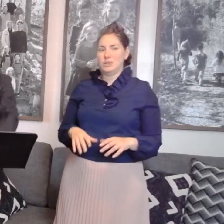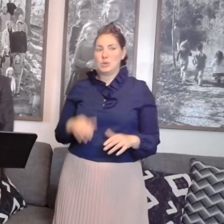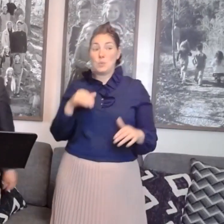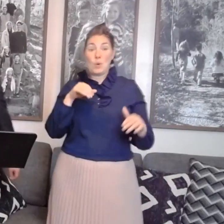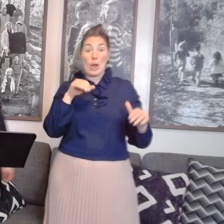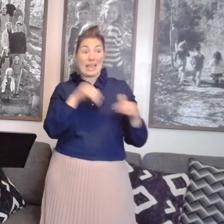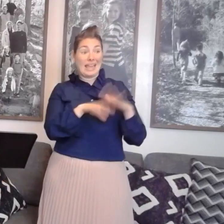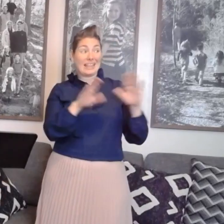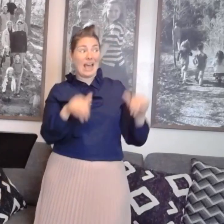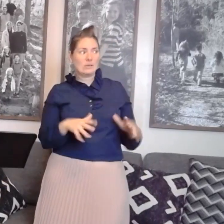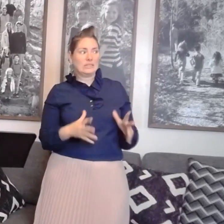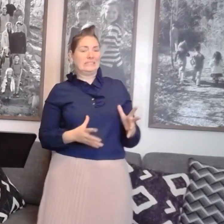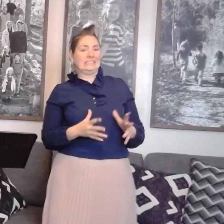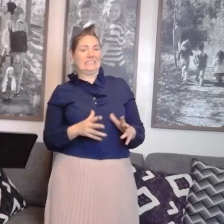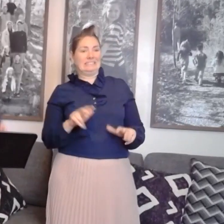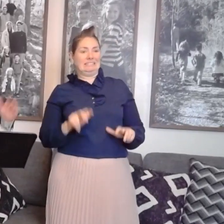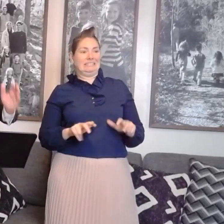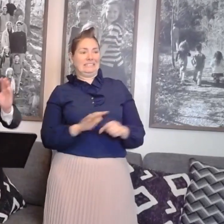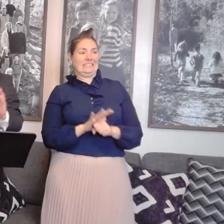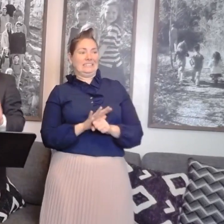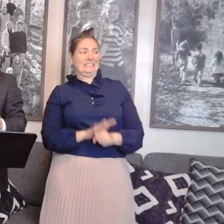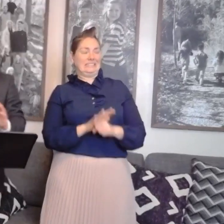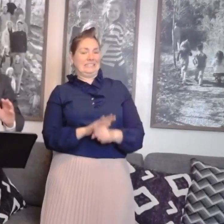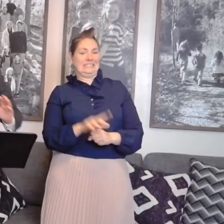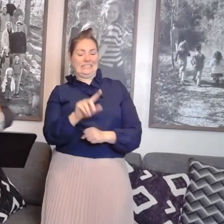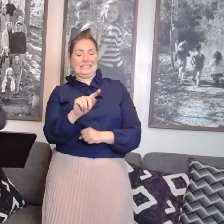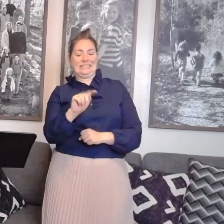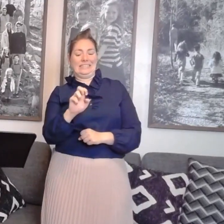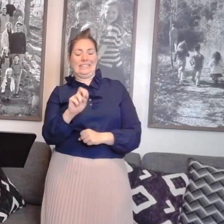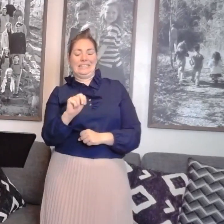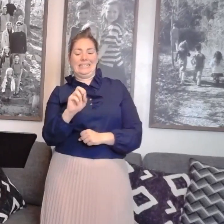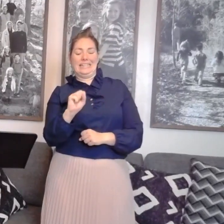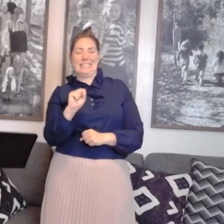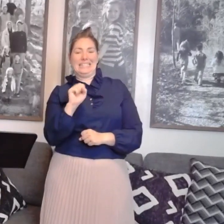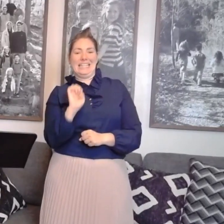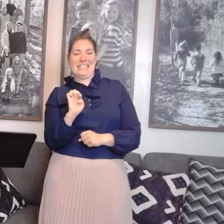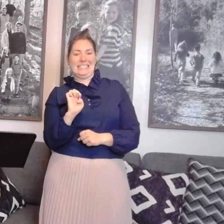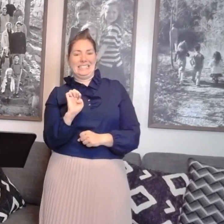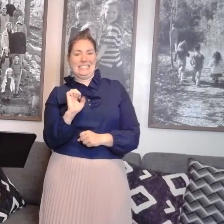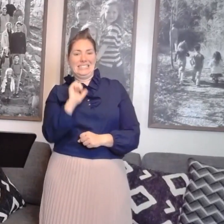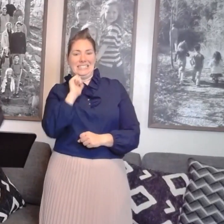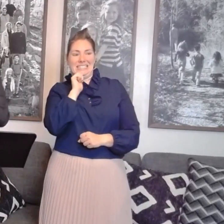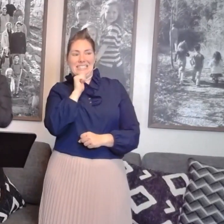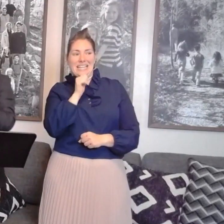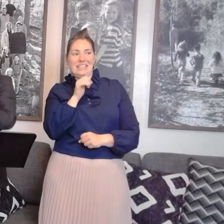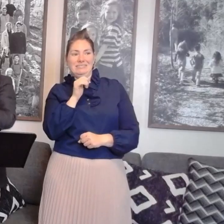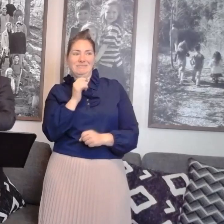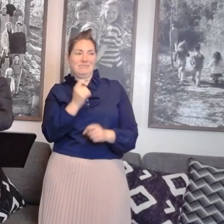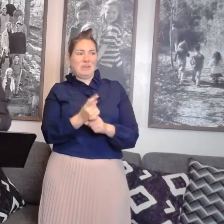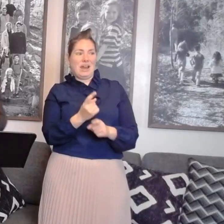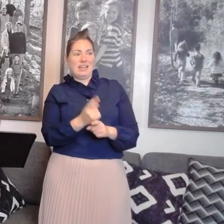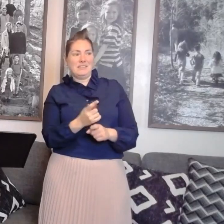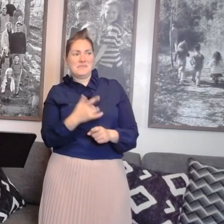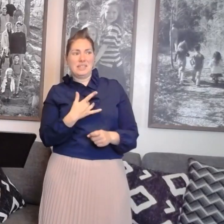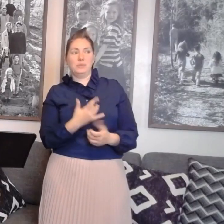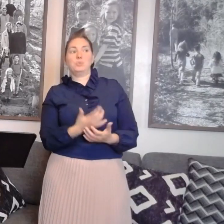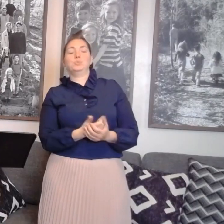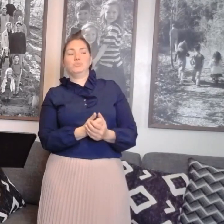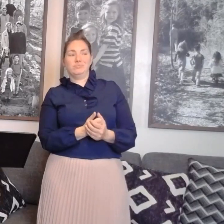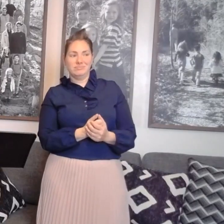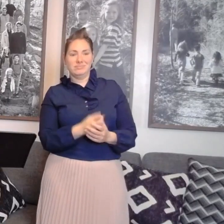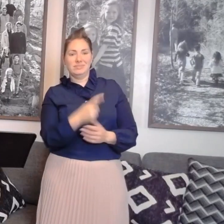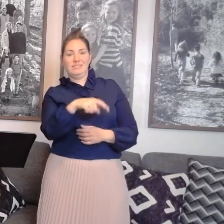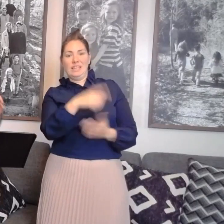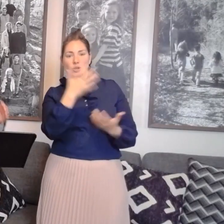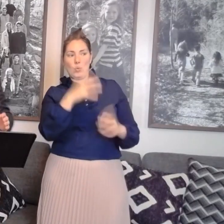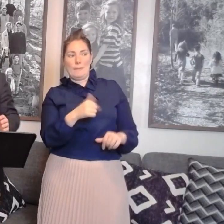tense. The atmosphere, it's not right. And the sense is they don't want me here.